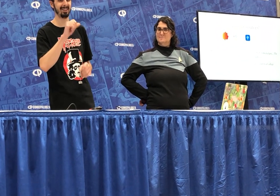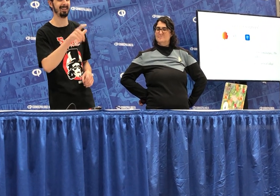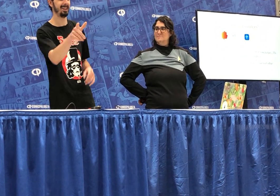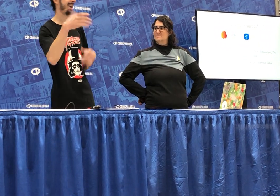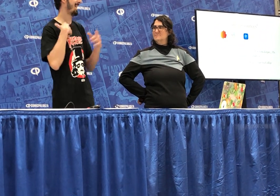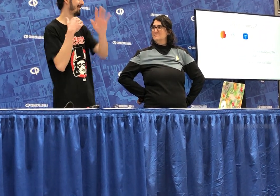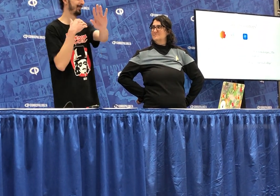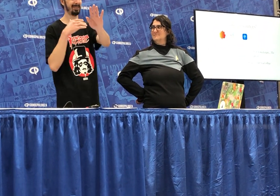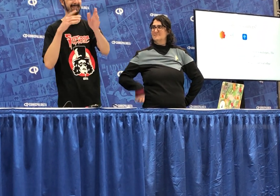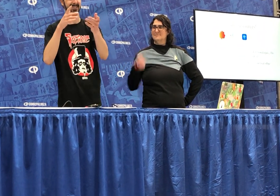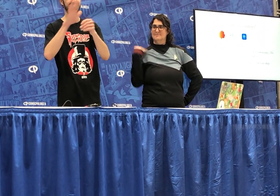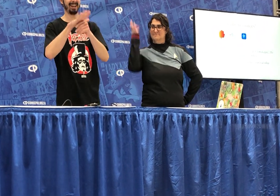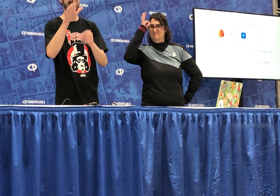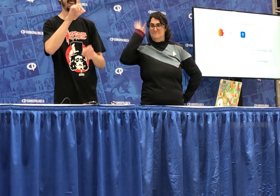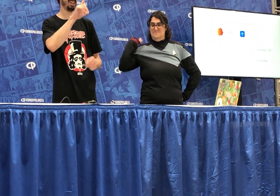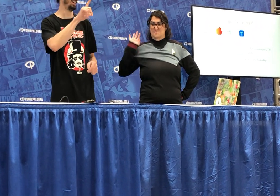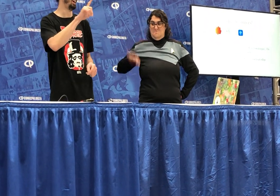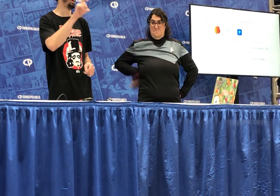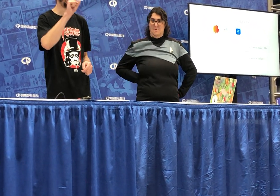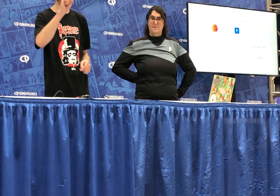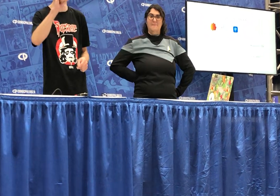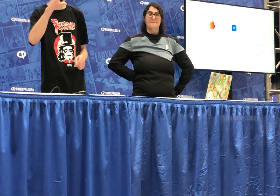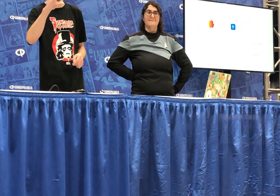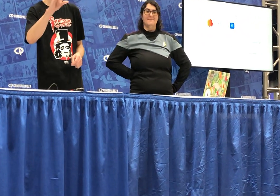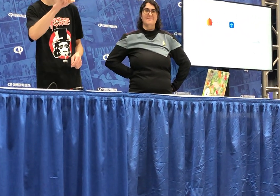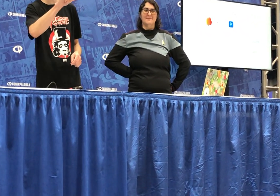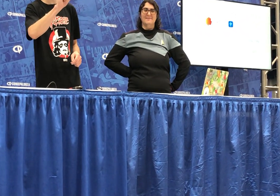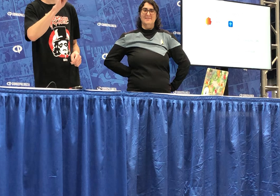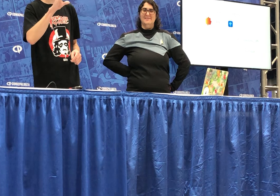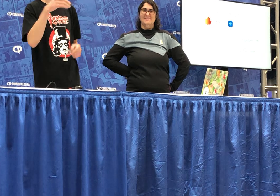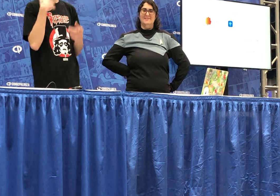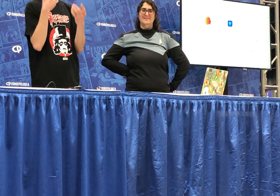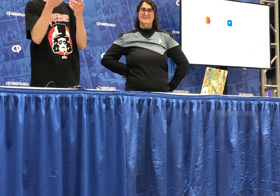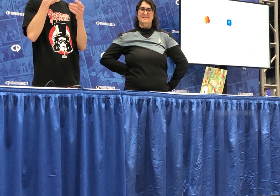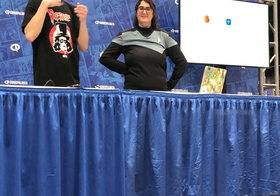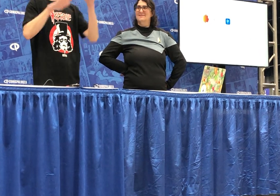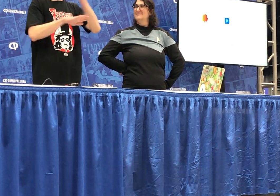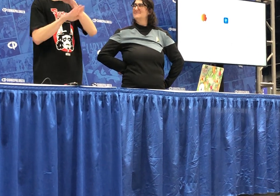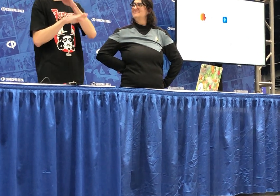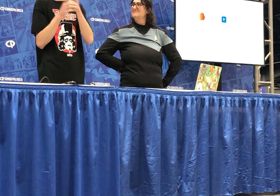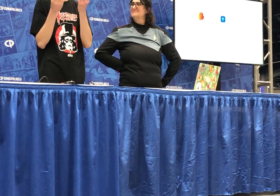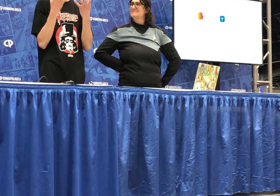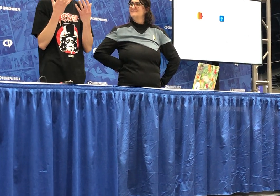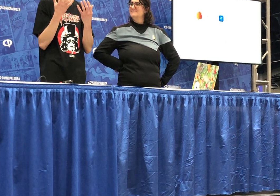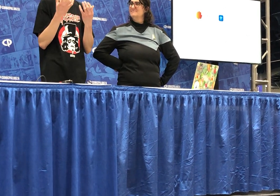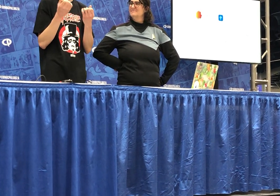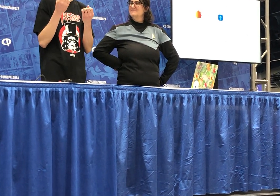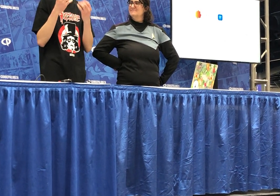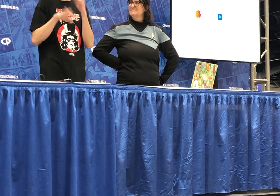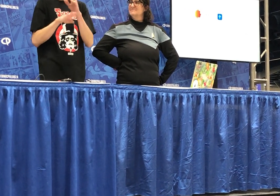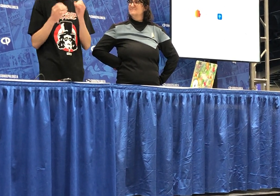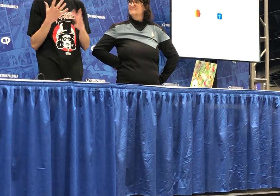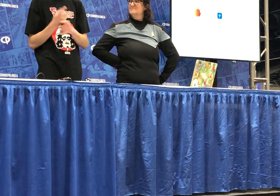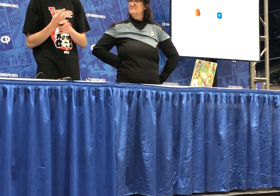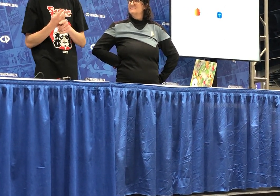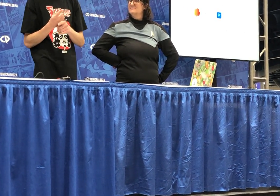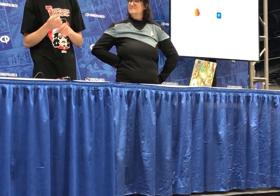So he's asking, where does Lael work? She works for Lone Star College, so we just do LSC. Yeah, you can learn the basics of sign language at Lone